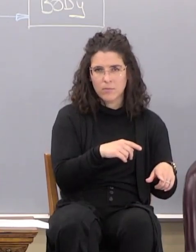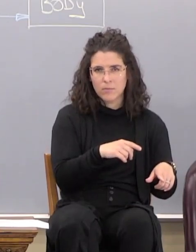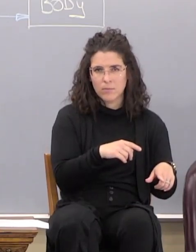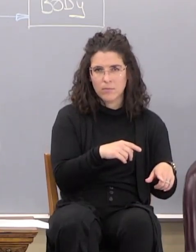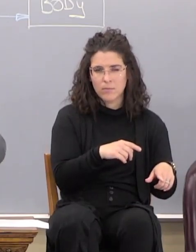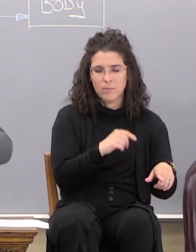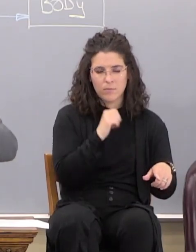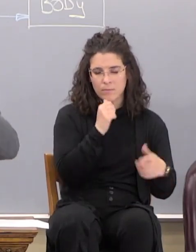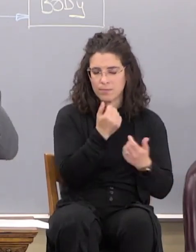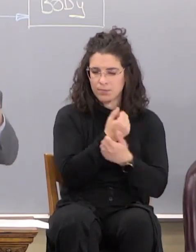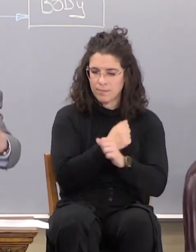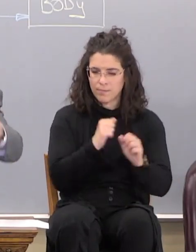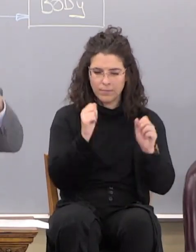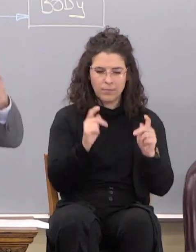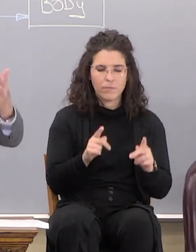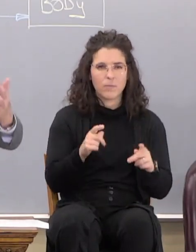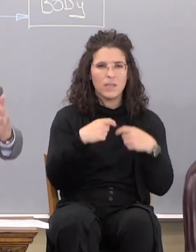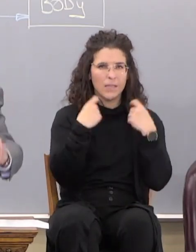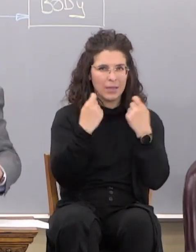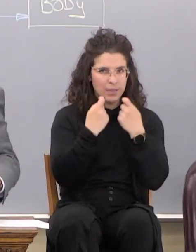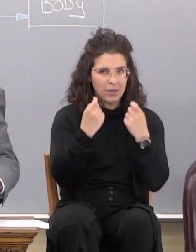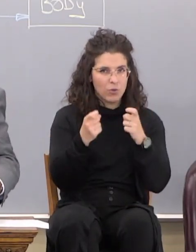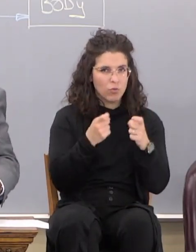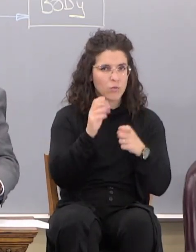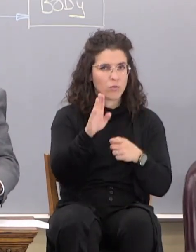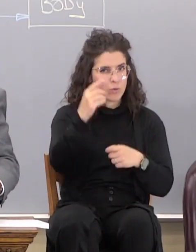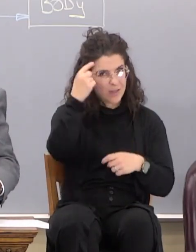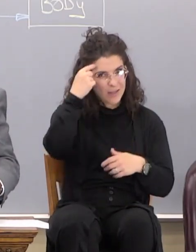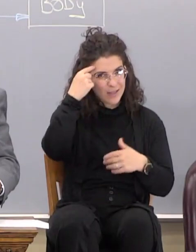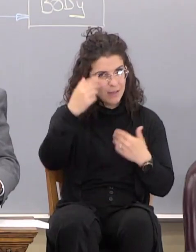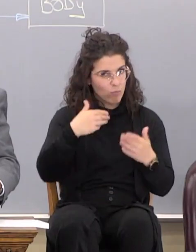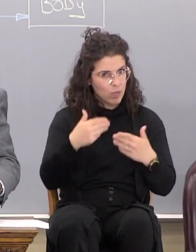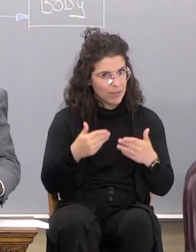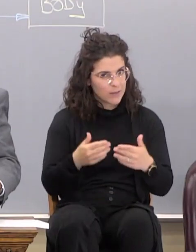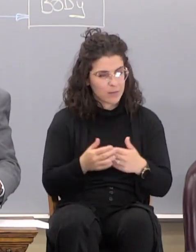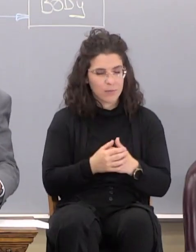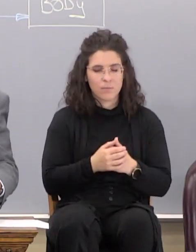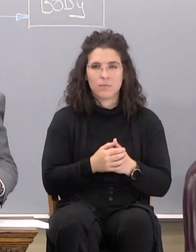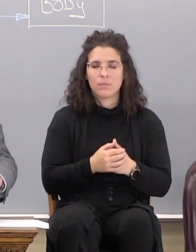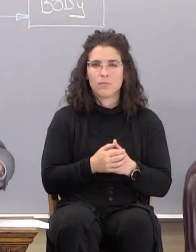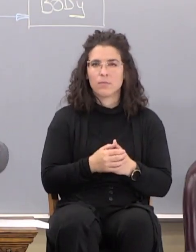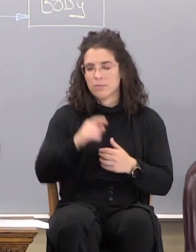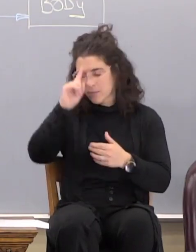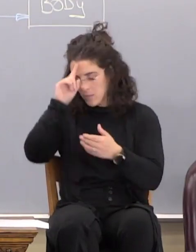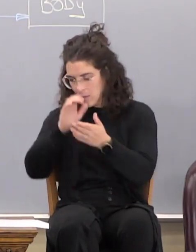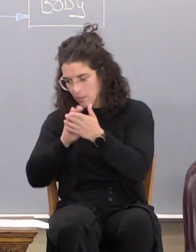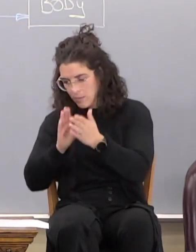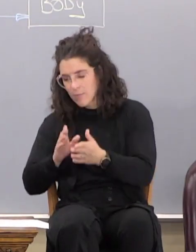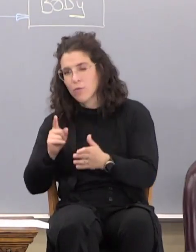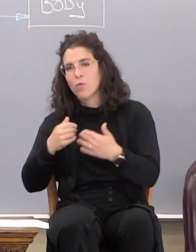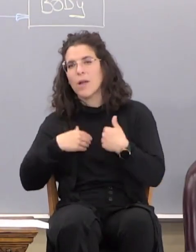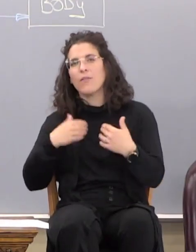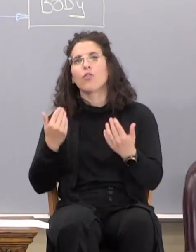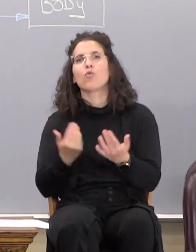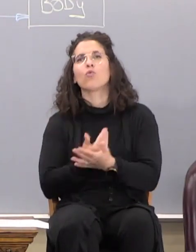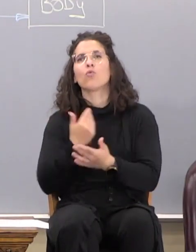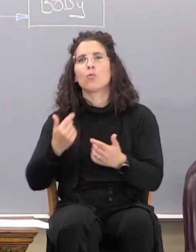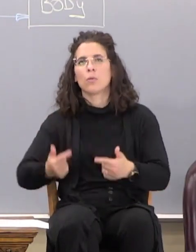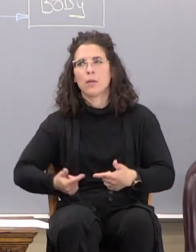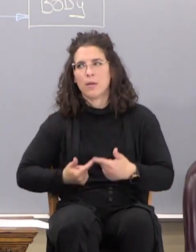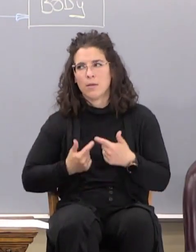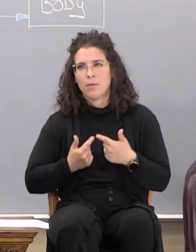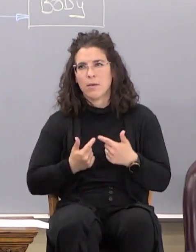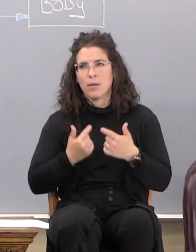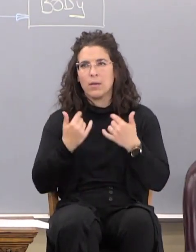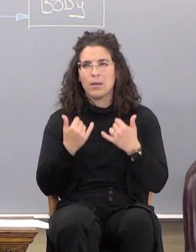As an unsaved person, sin controlled your thinking process. As a believer, you have a new life.